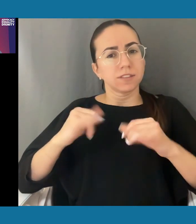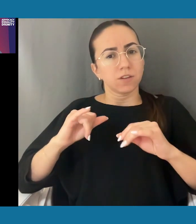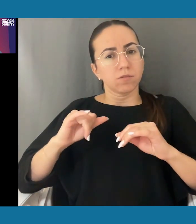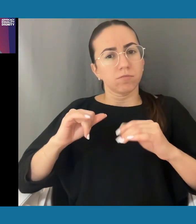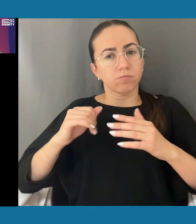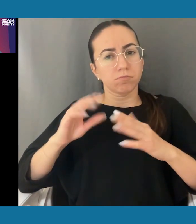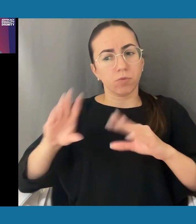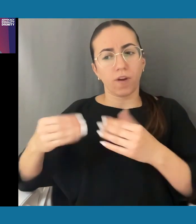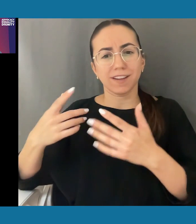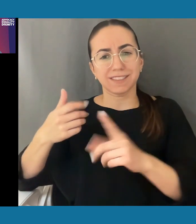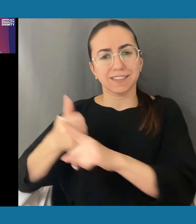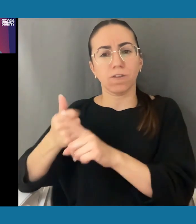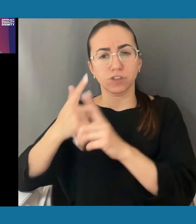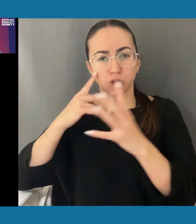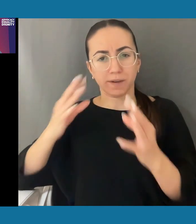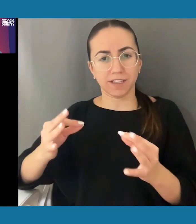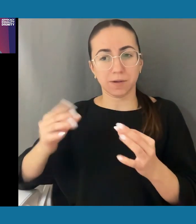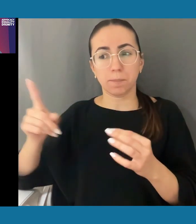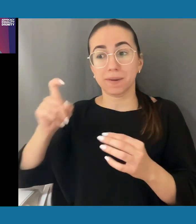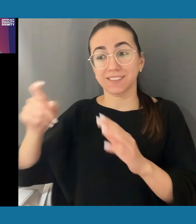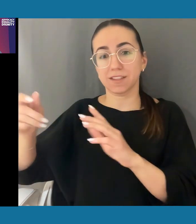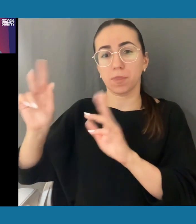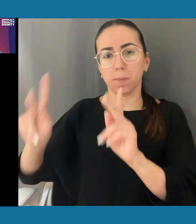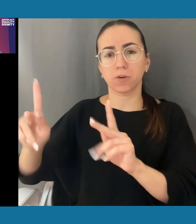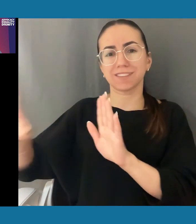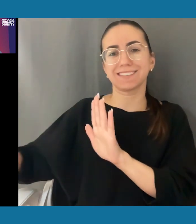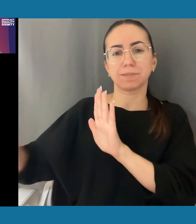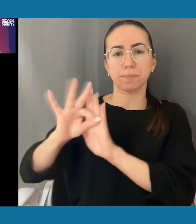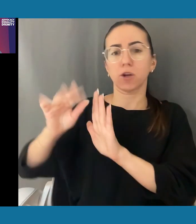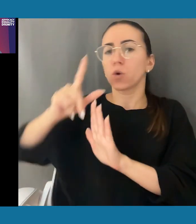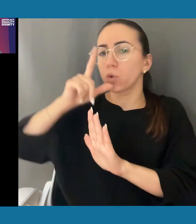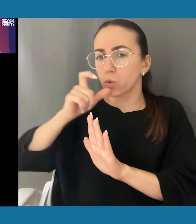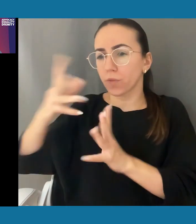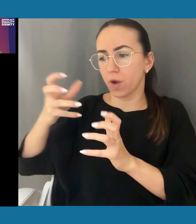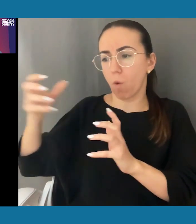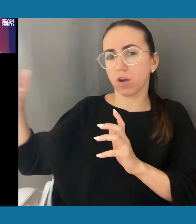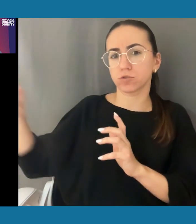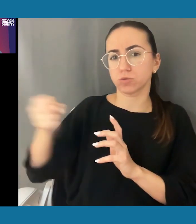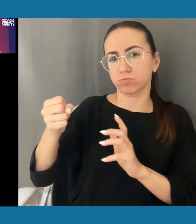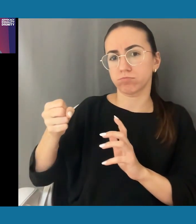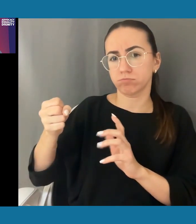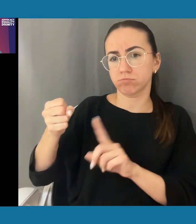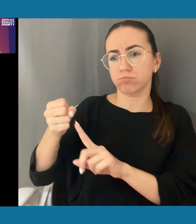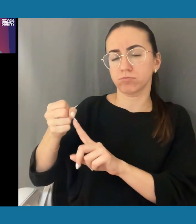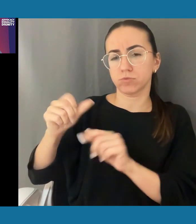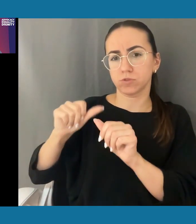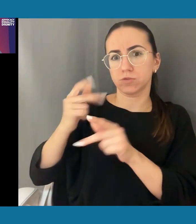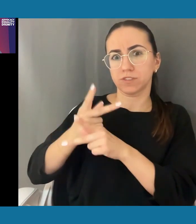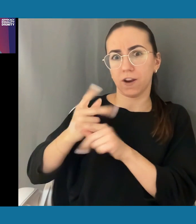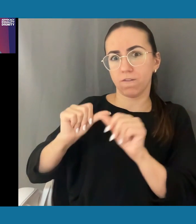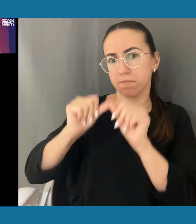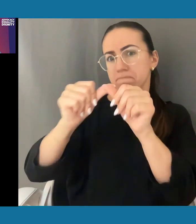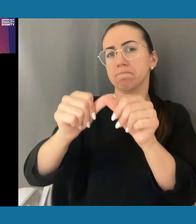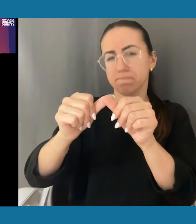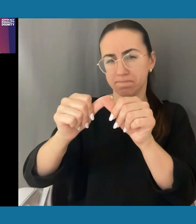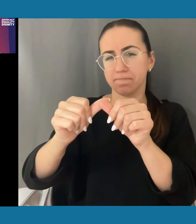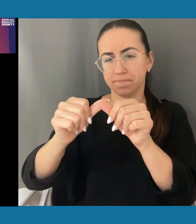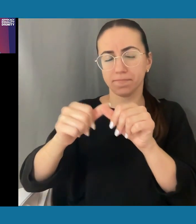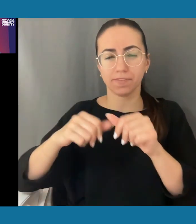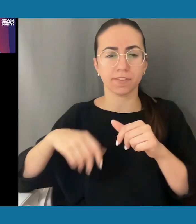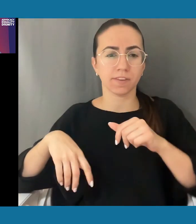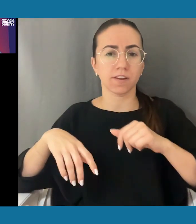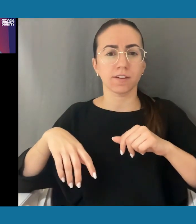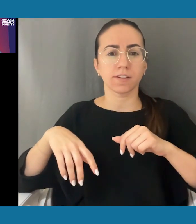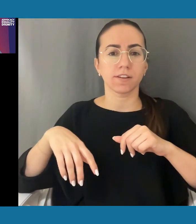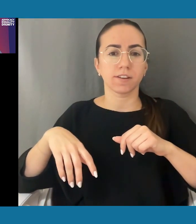because they are choosing the person who's going to make those decisions when they get to the point that they cannot. And then designating a pre-need